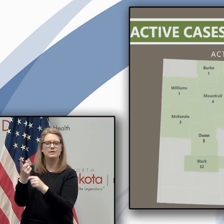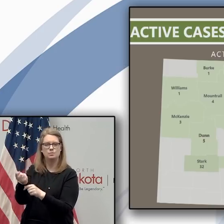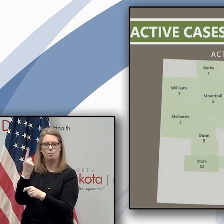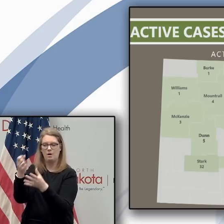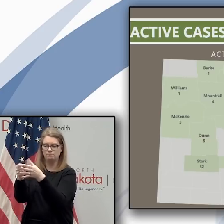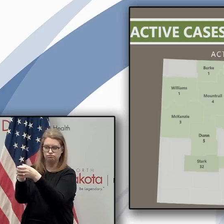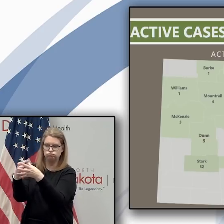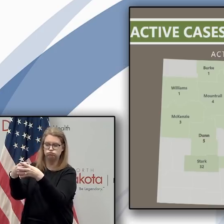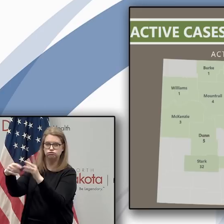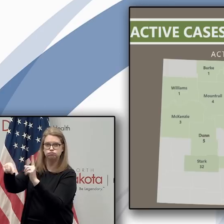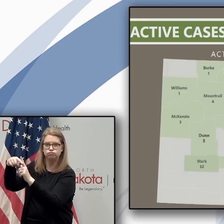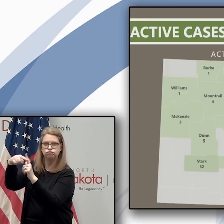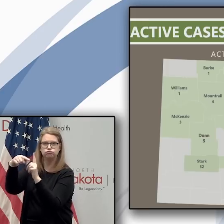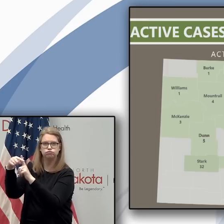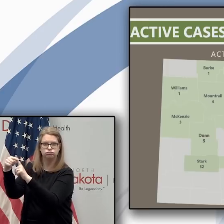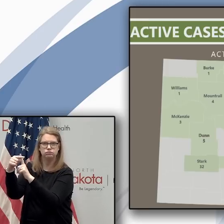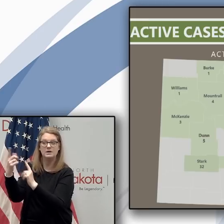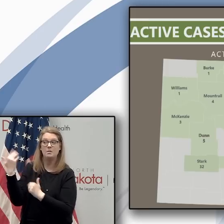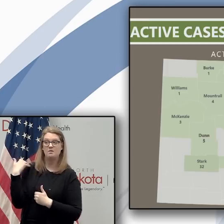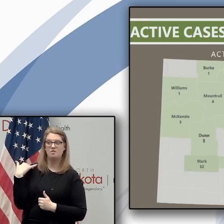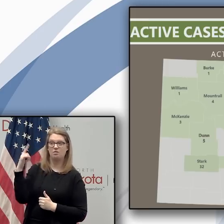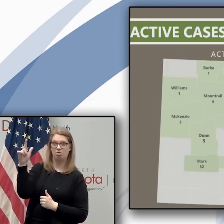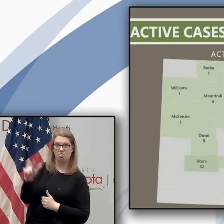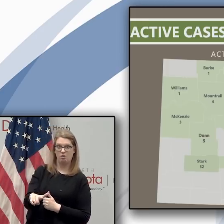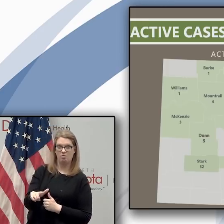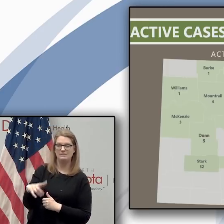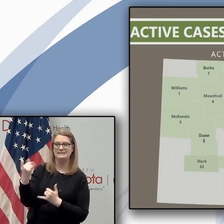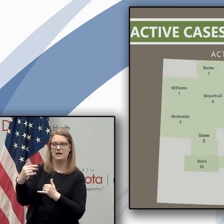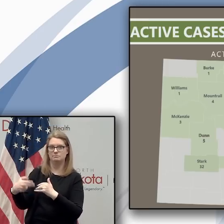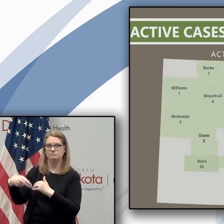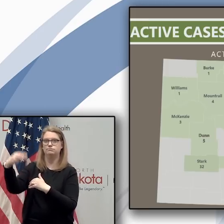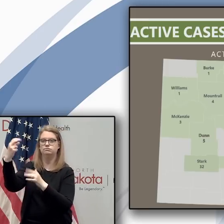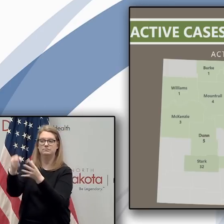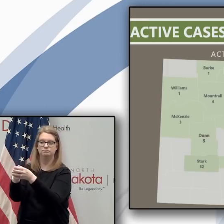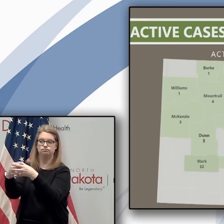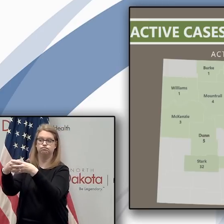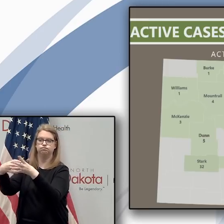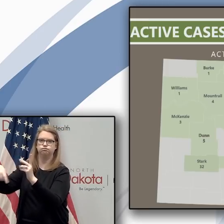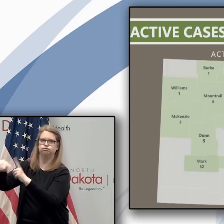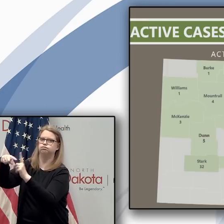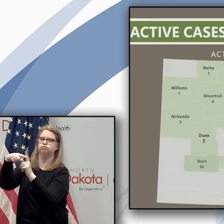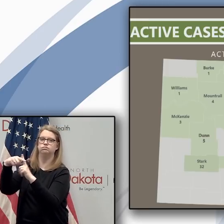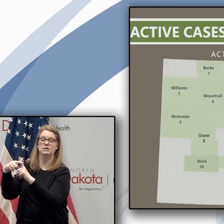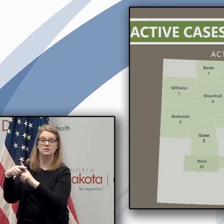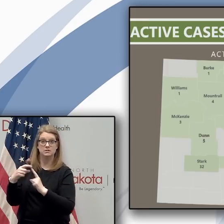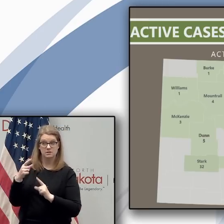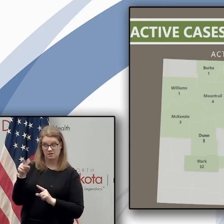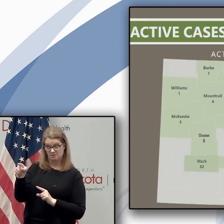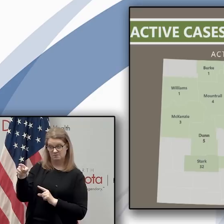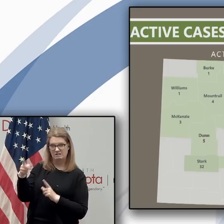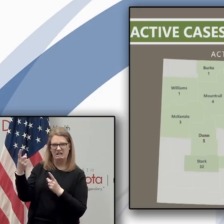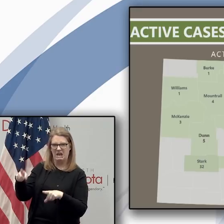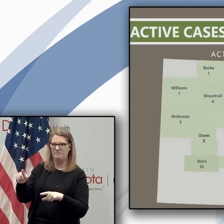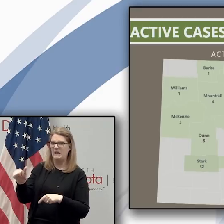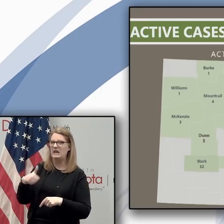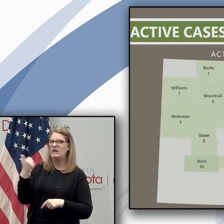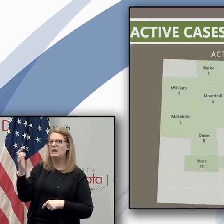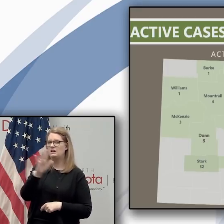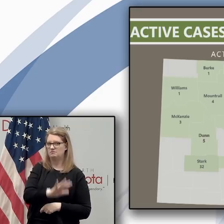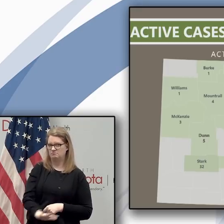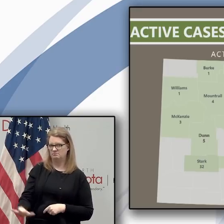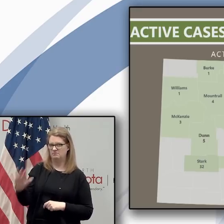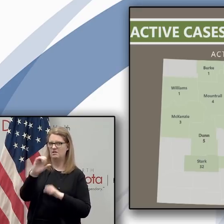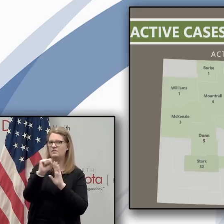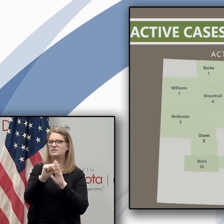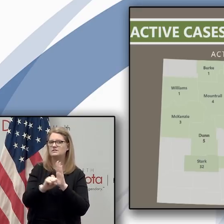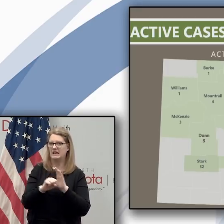least percentage counties to one of the highest. We know that kind of an outbreak could happen anywhere in the state, and so we